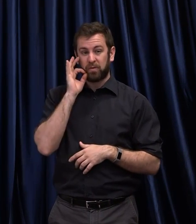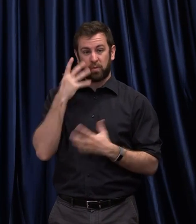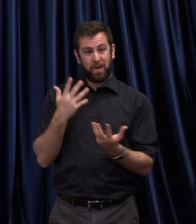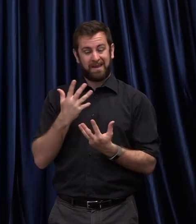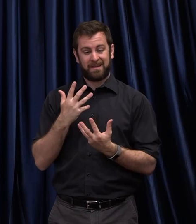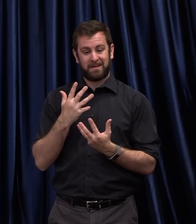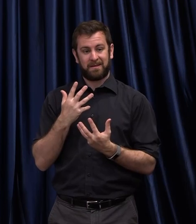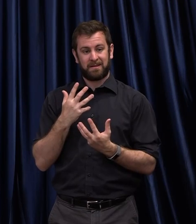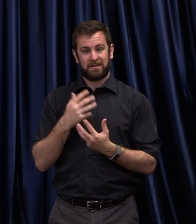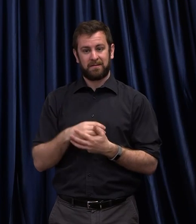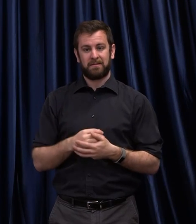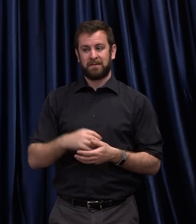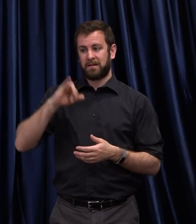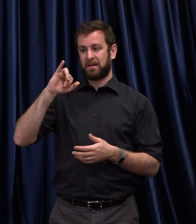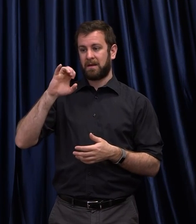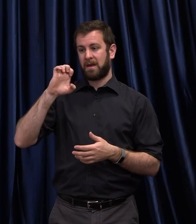is al-furqan,